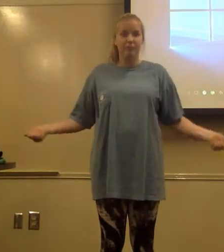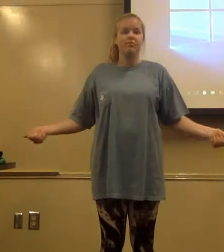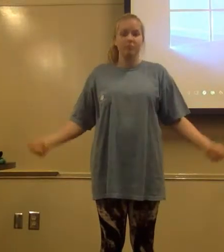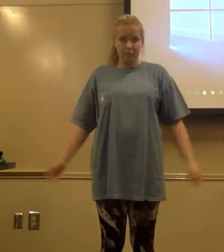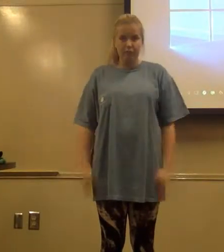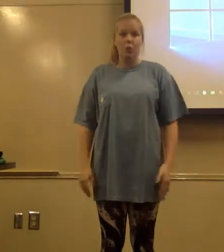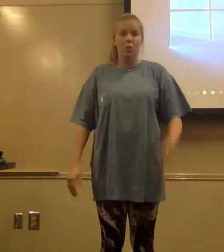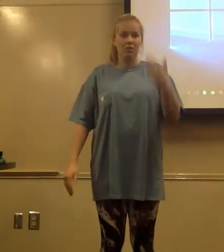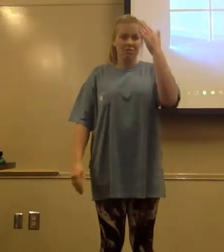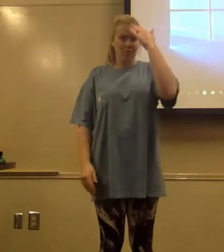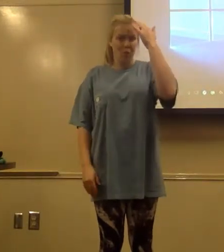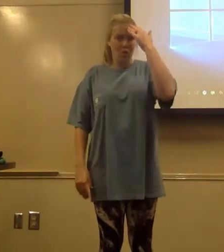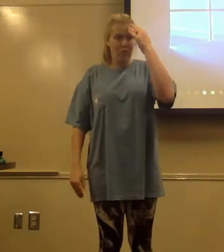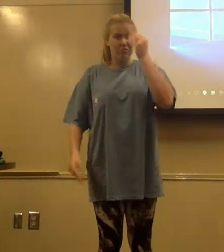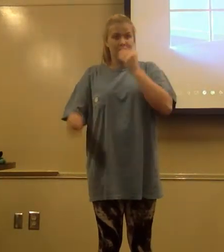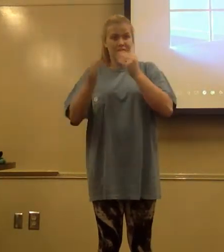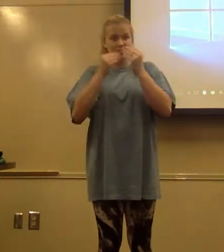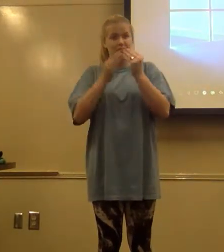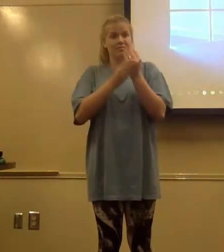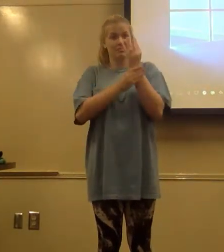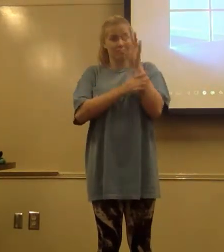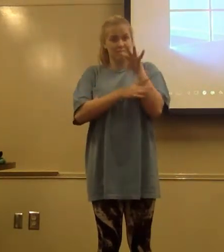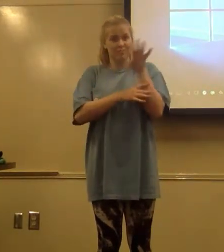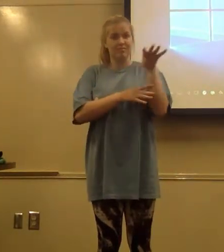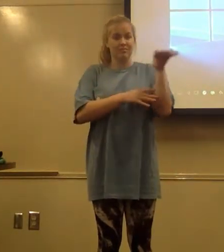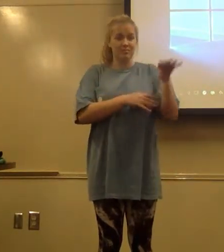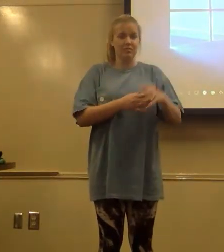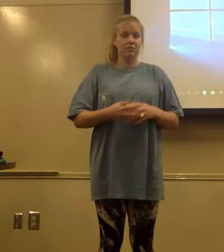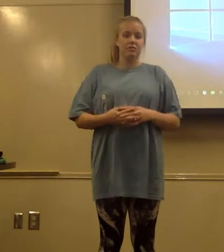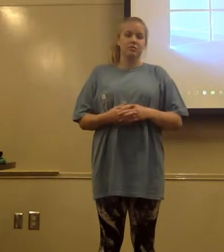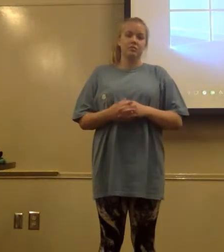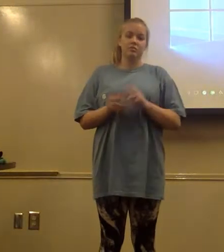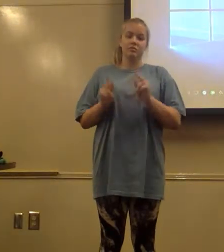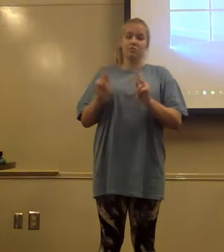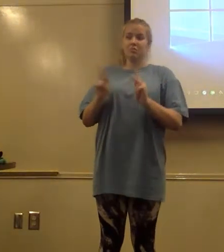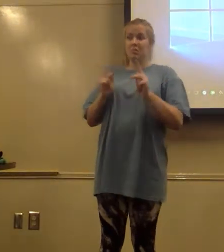think people are ready to receive that information? Because you talk very passionately